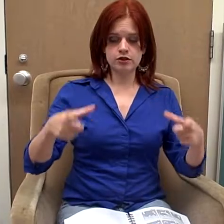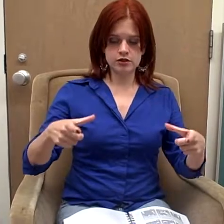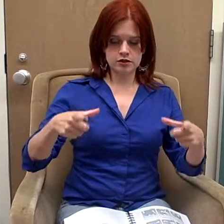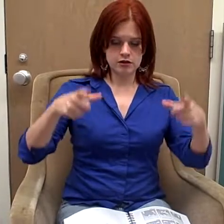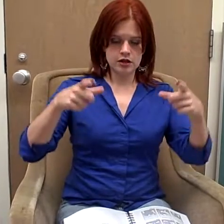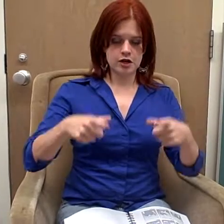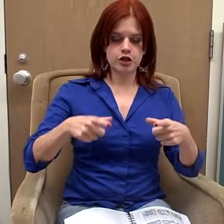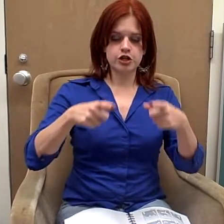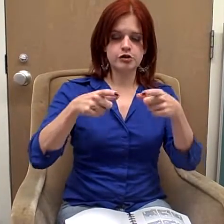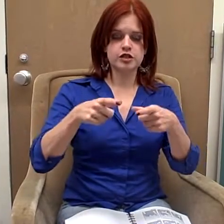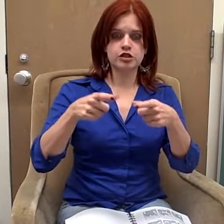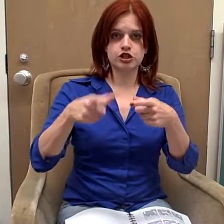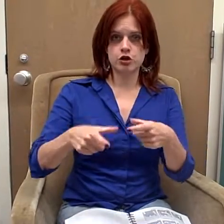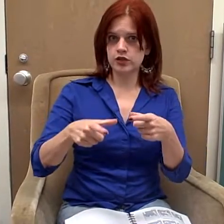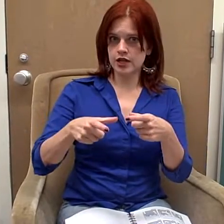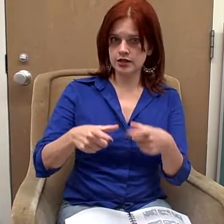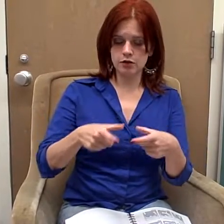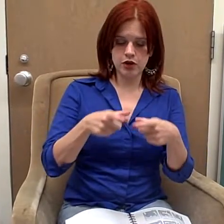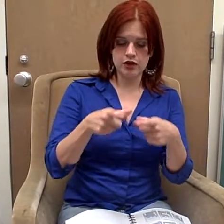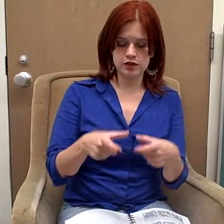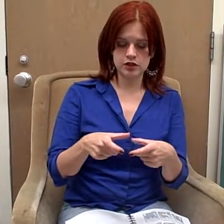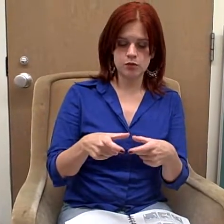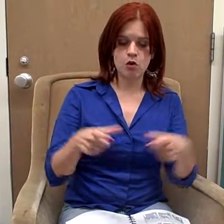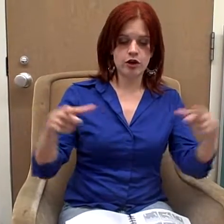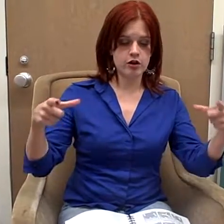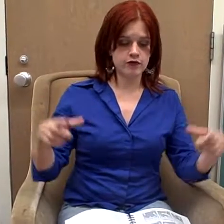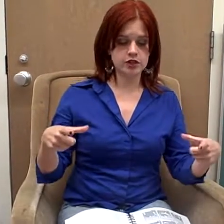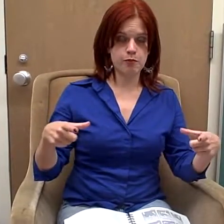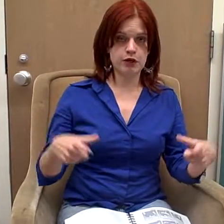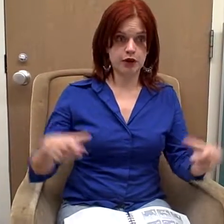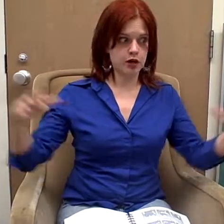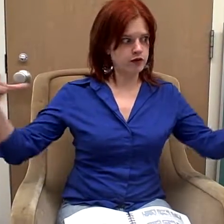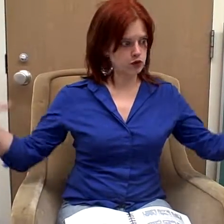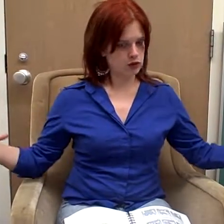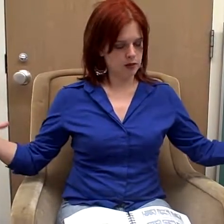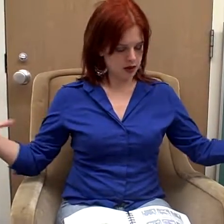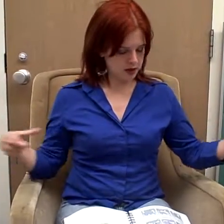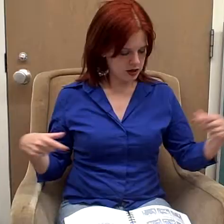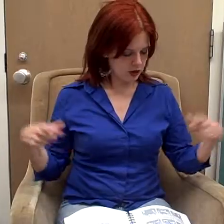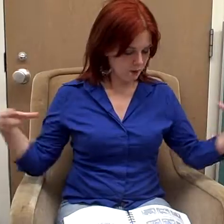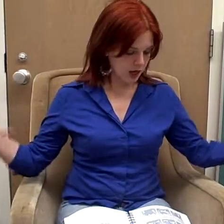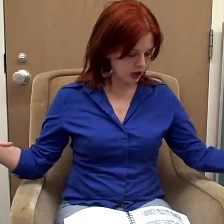L's, and you're going to use this to show the size of the plate, if it's a small plate, or if it's a big plate, or if it's a really big plate, or a platter.